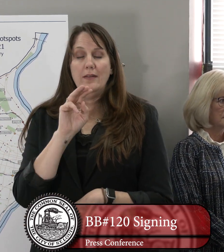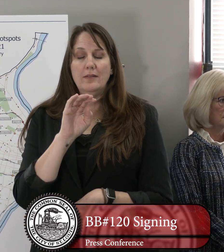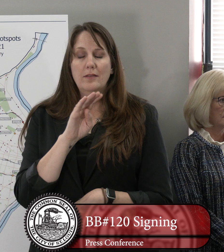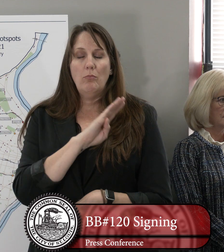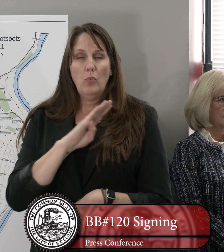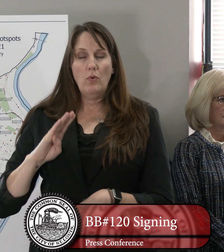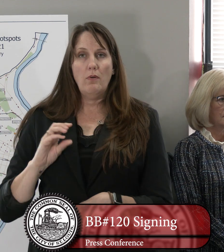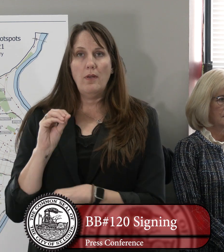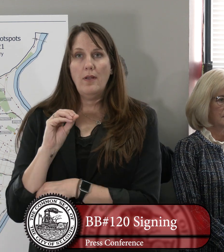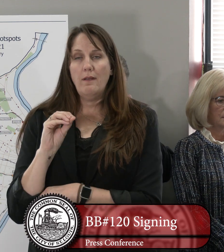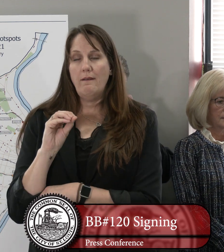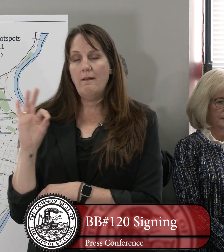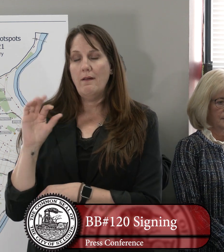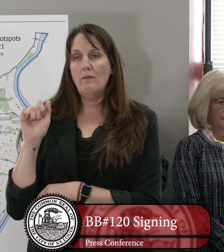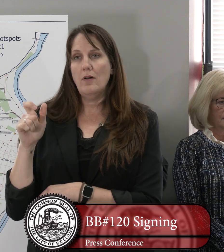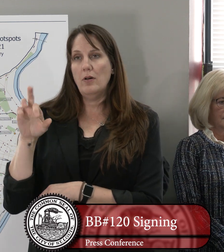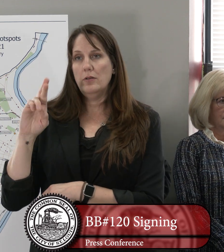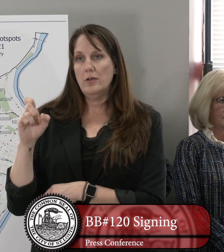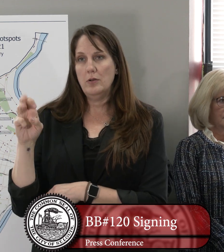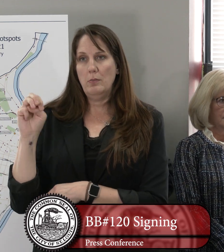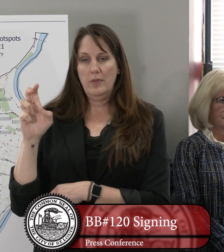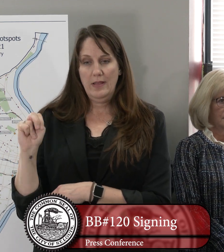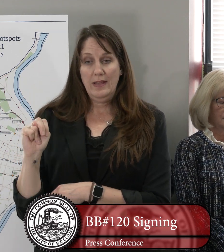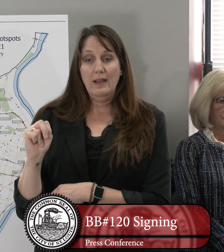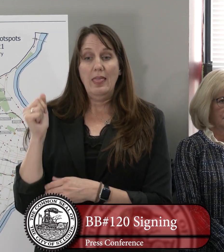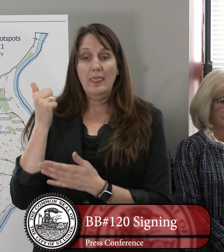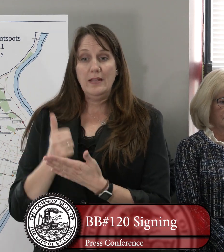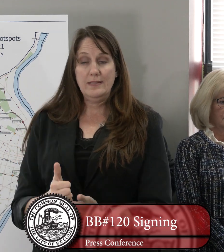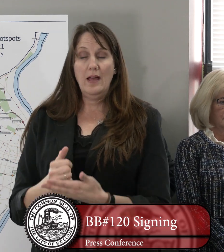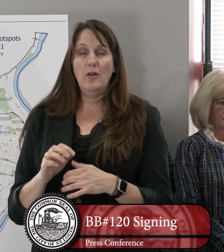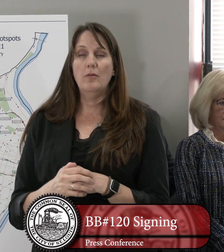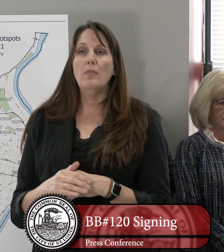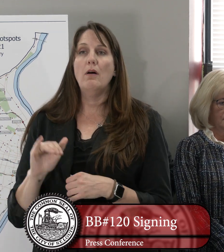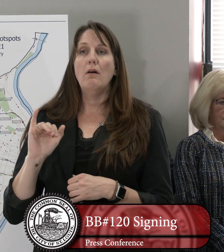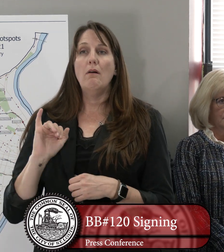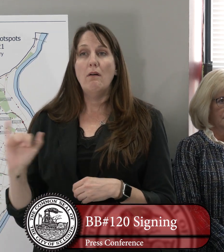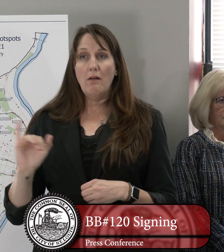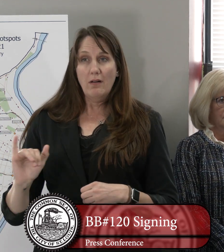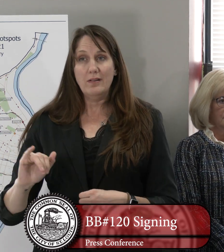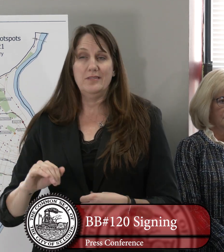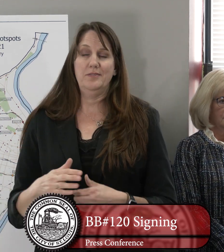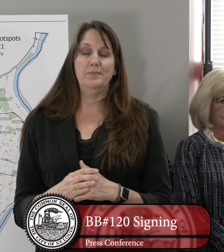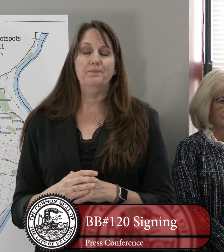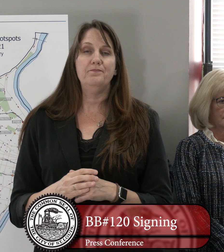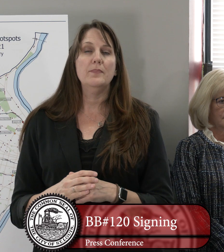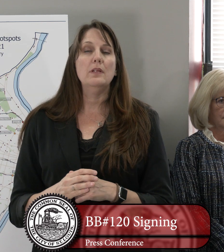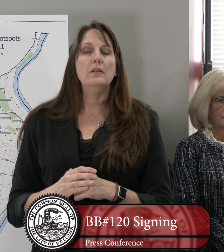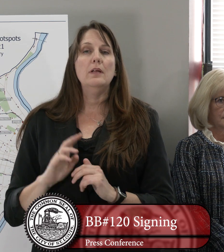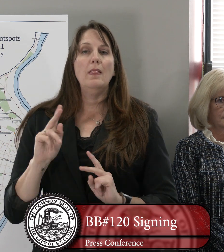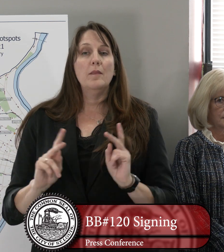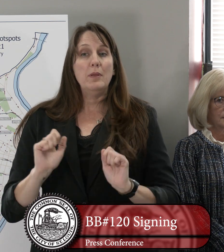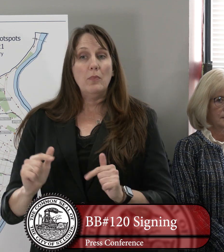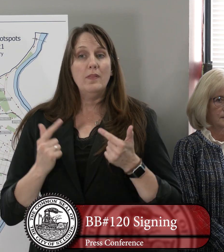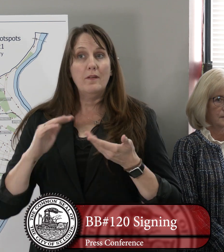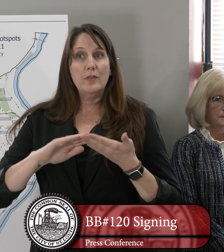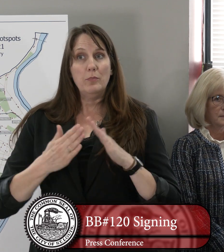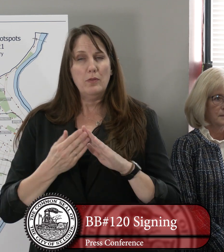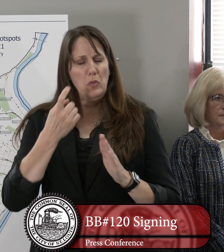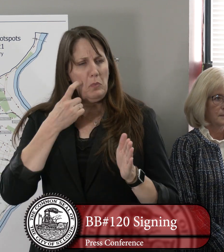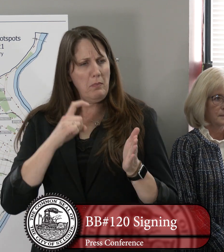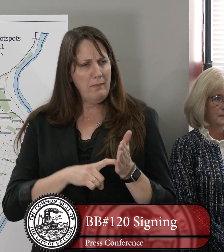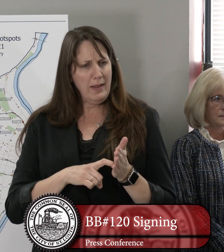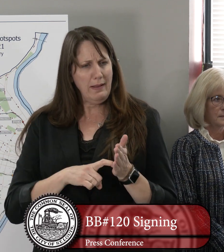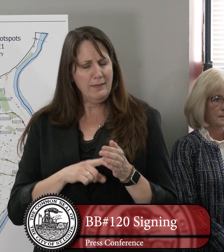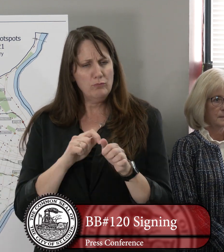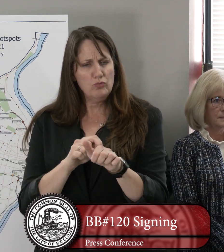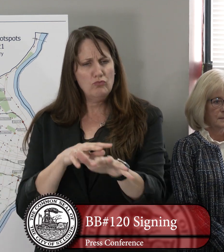forward. I also want to thank the citizen advocates and community leaders who have recognized that traffic violence is one of our city's